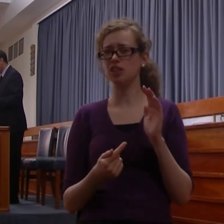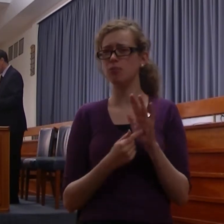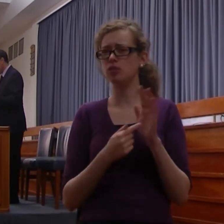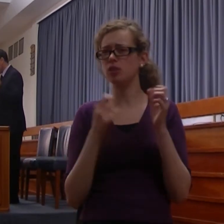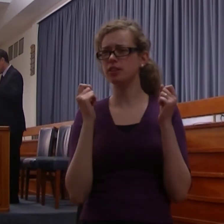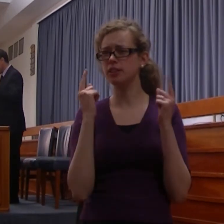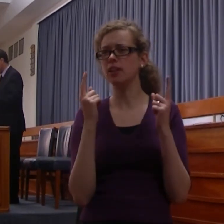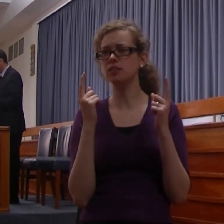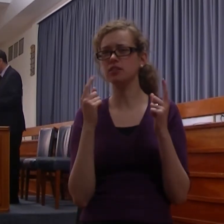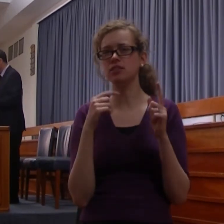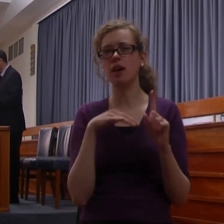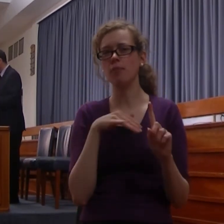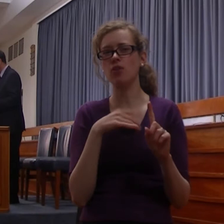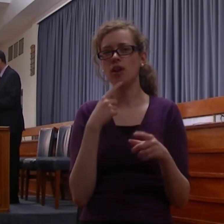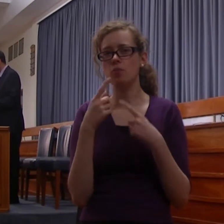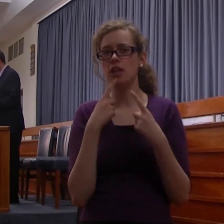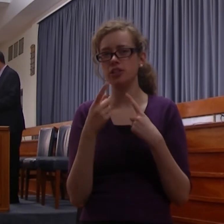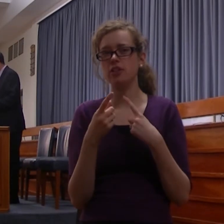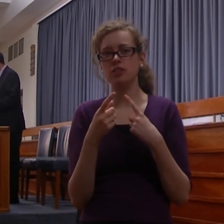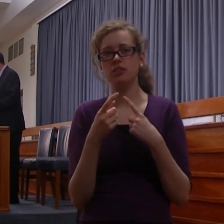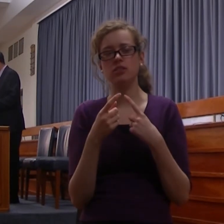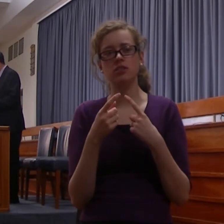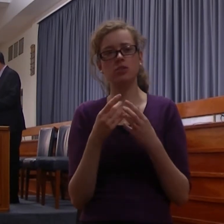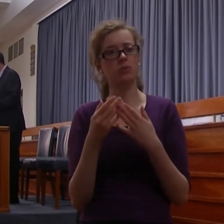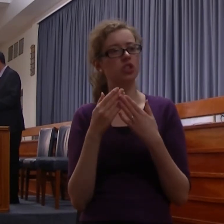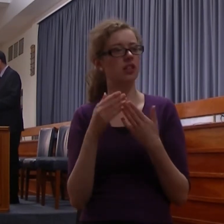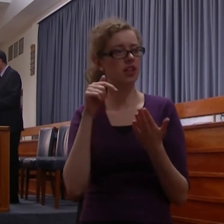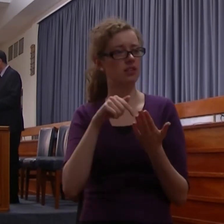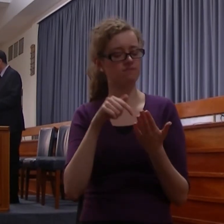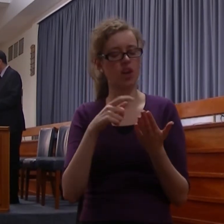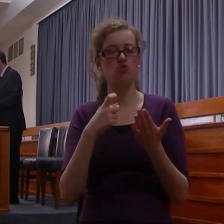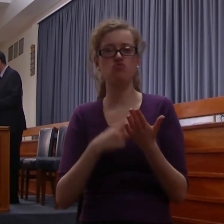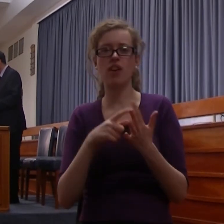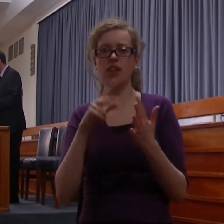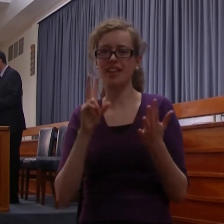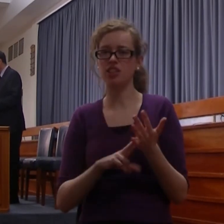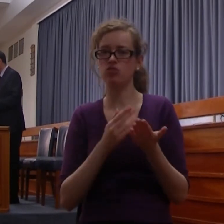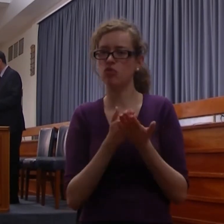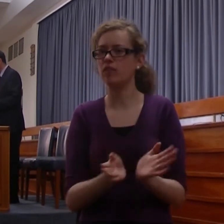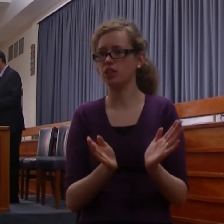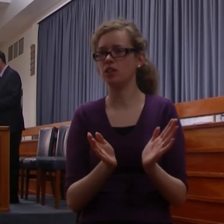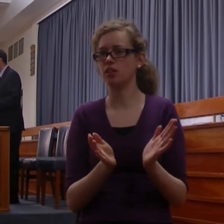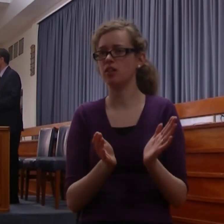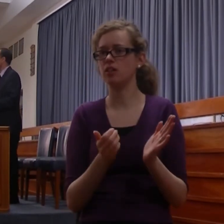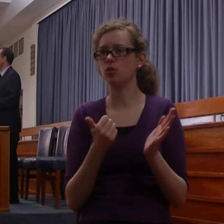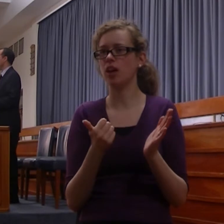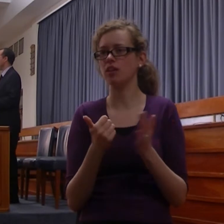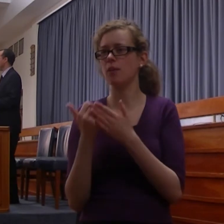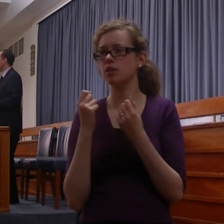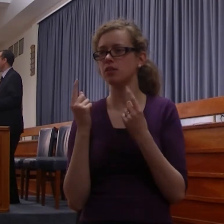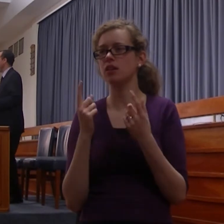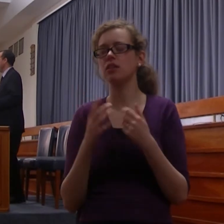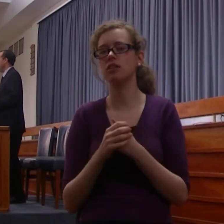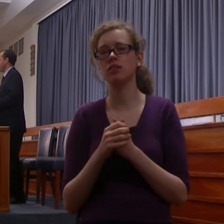seminary and from the church also. So it's really important to have those things in the background when we study